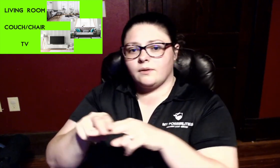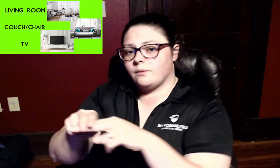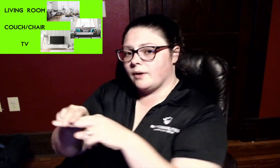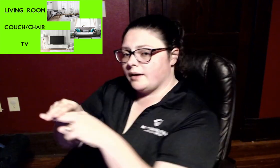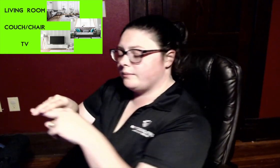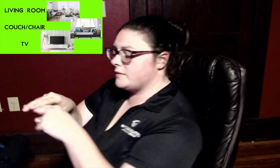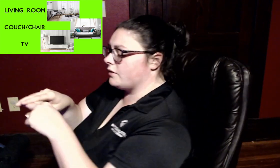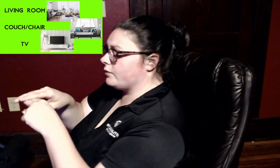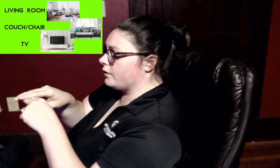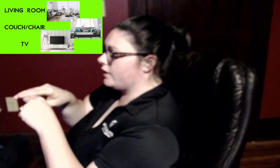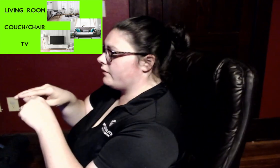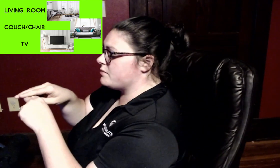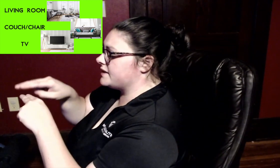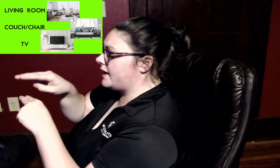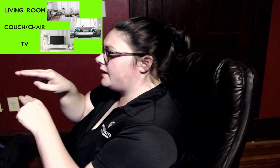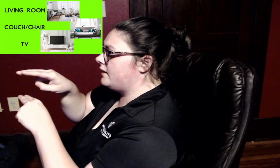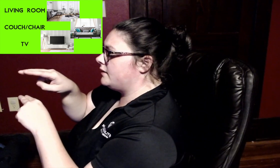Right. So if you're looking from the side.